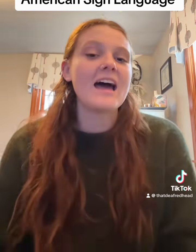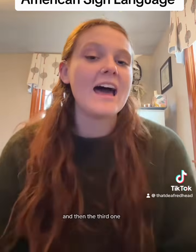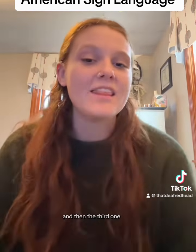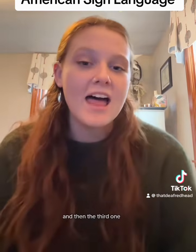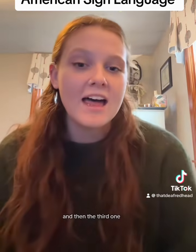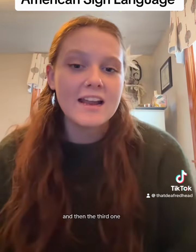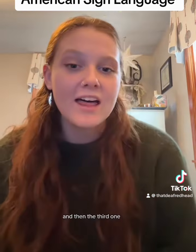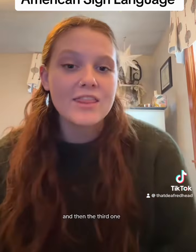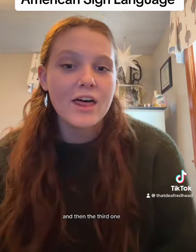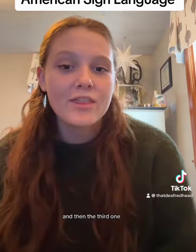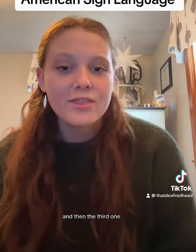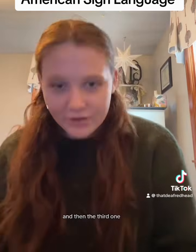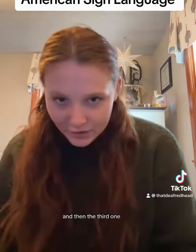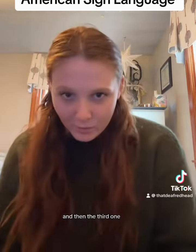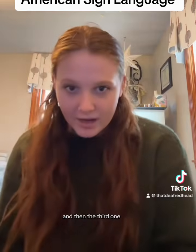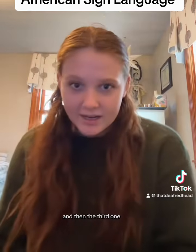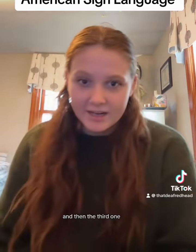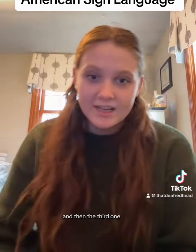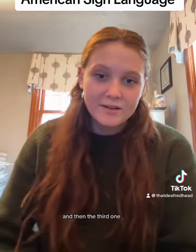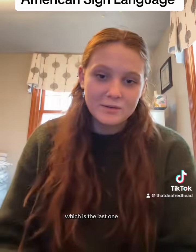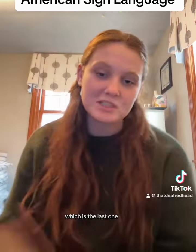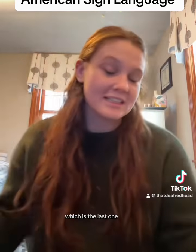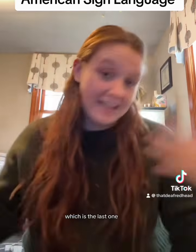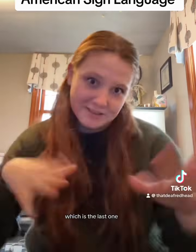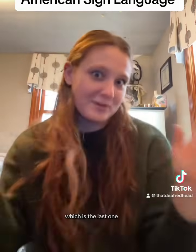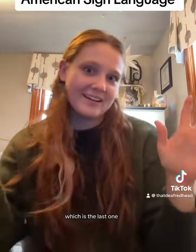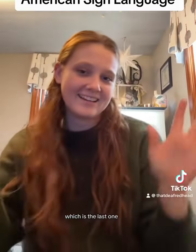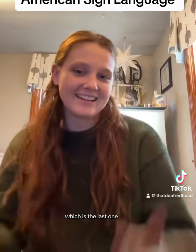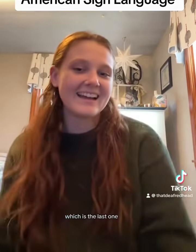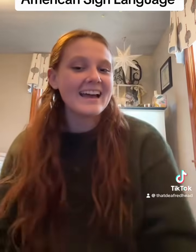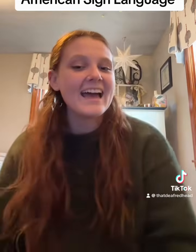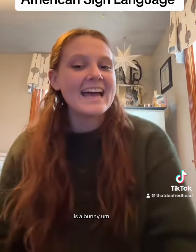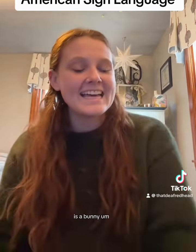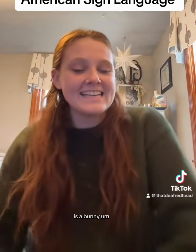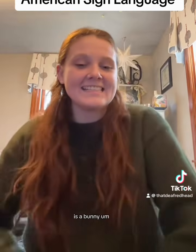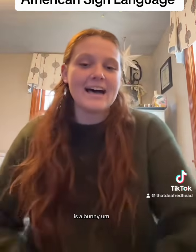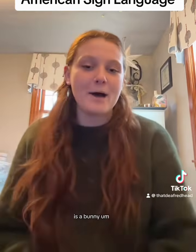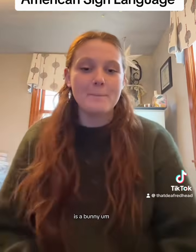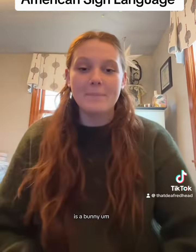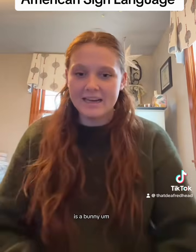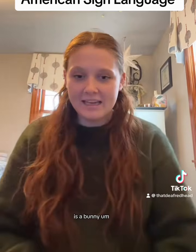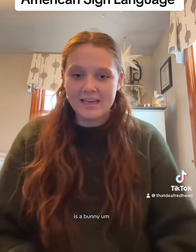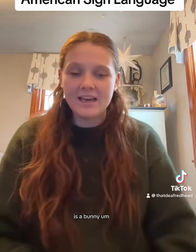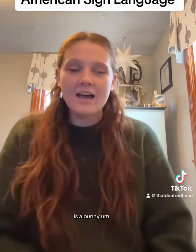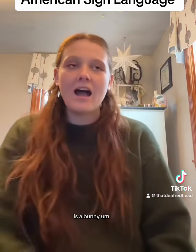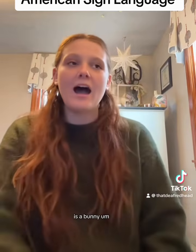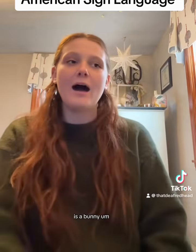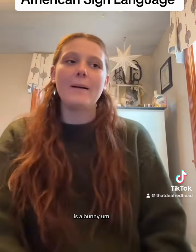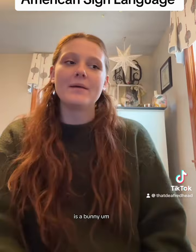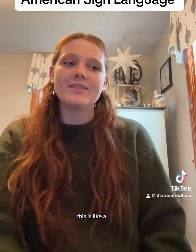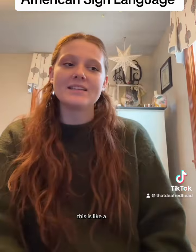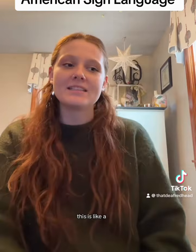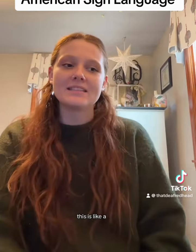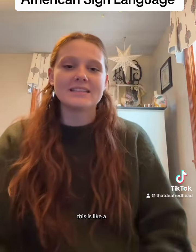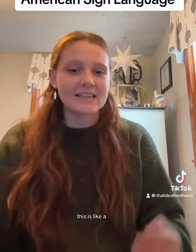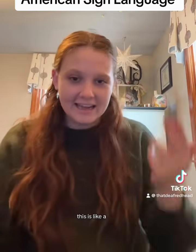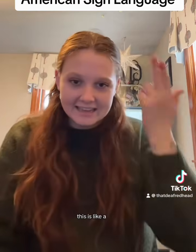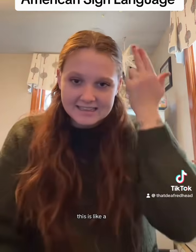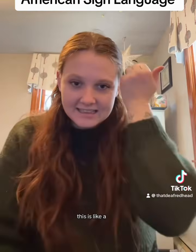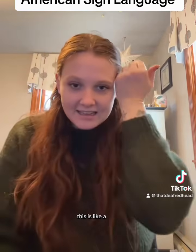And then the third one, which is the last one, is bunny. This is in like